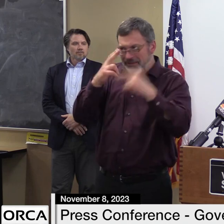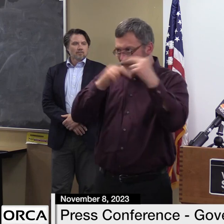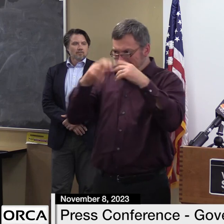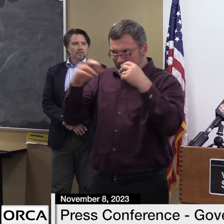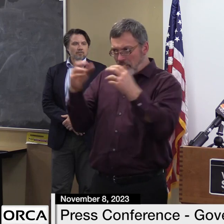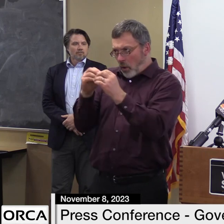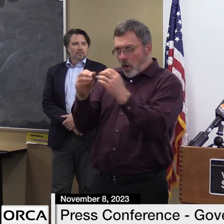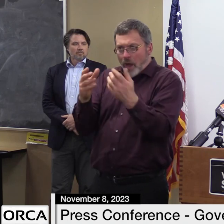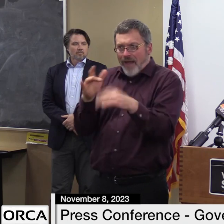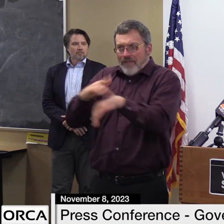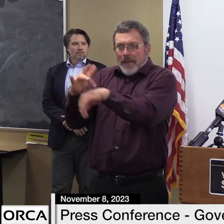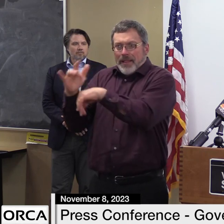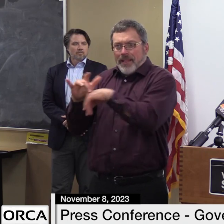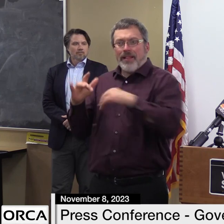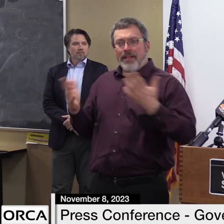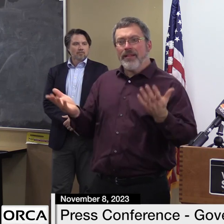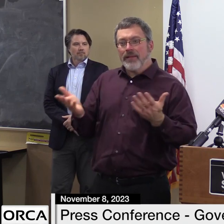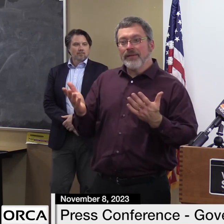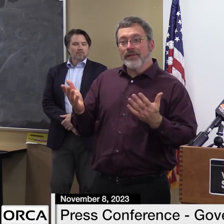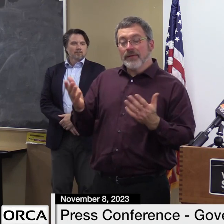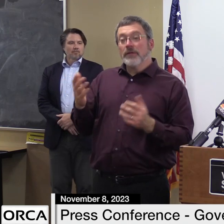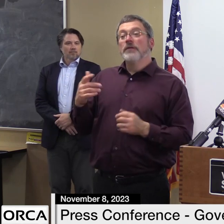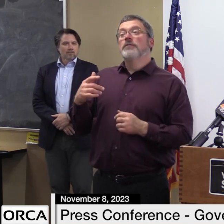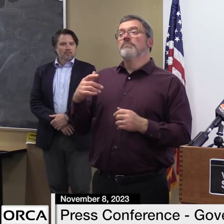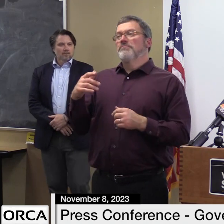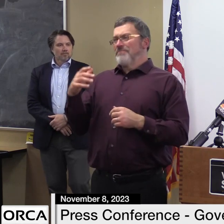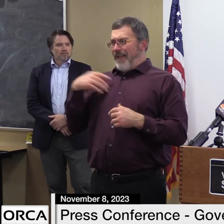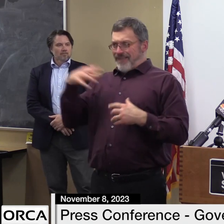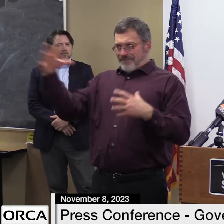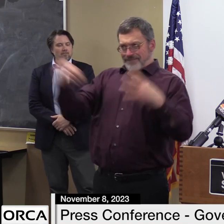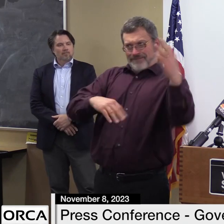Housing and Community Development, and the Vermont Housing and Finance Agency.